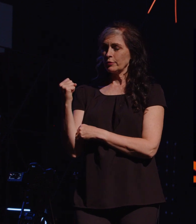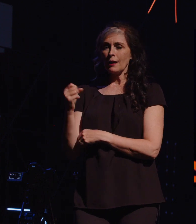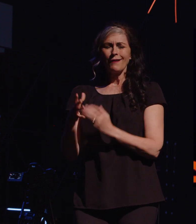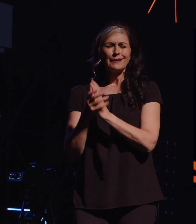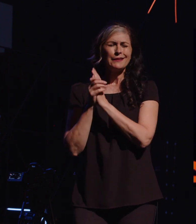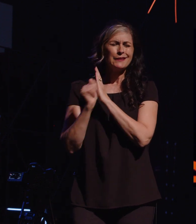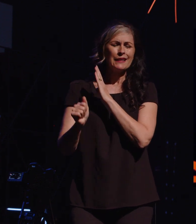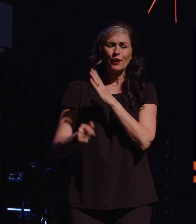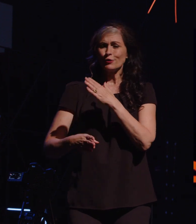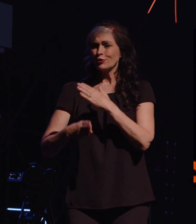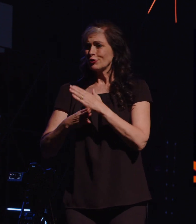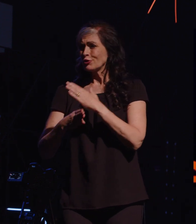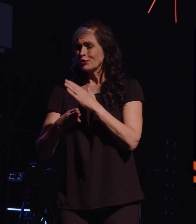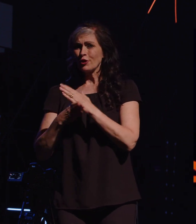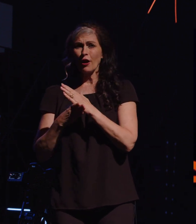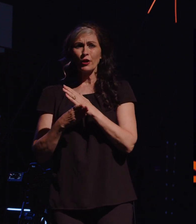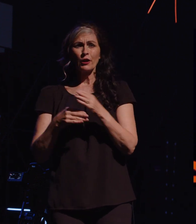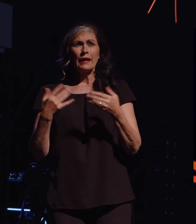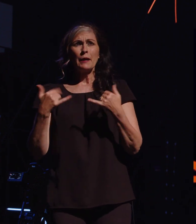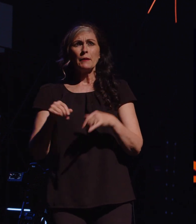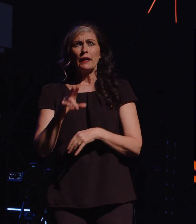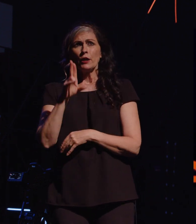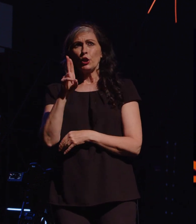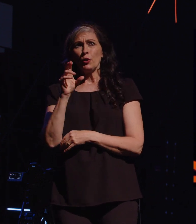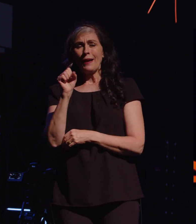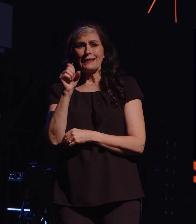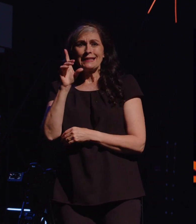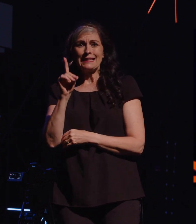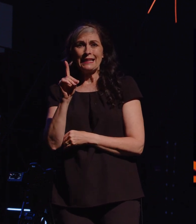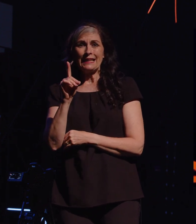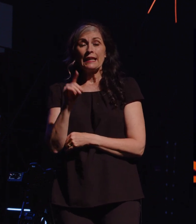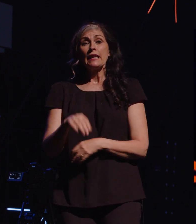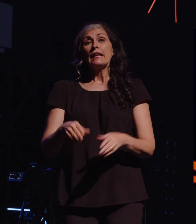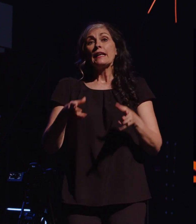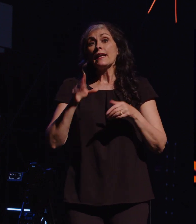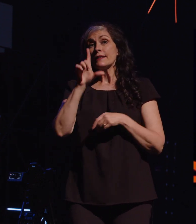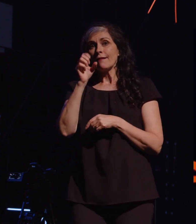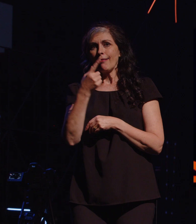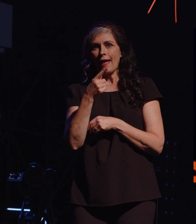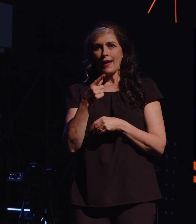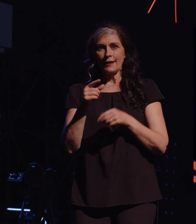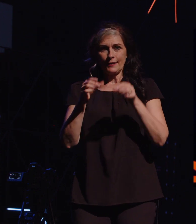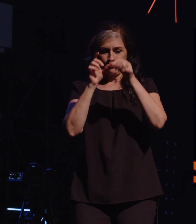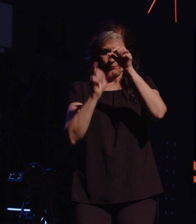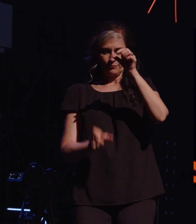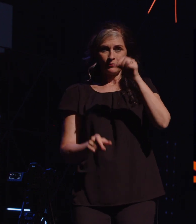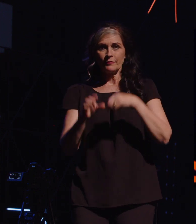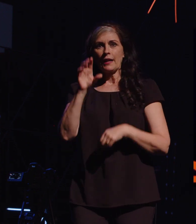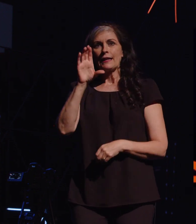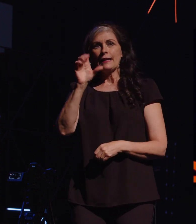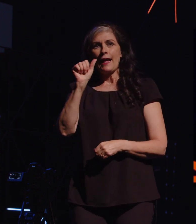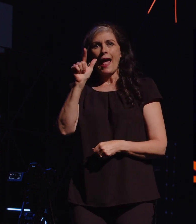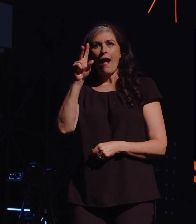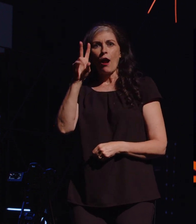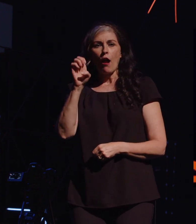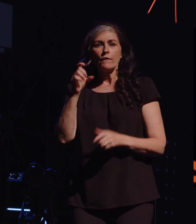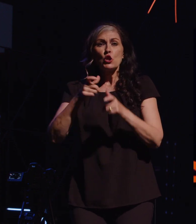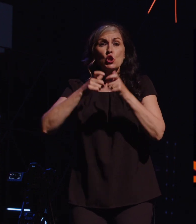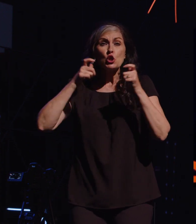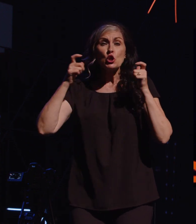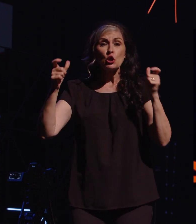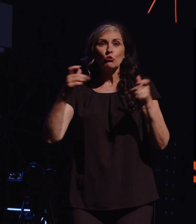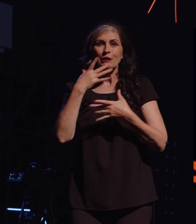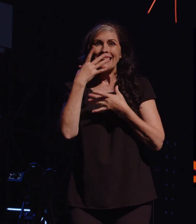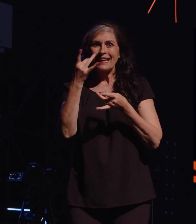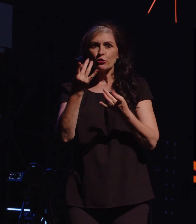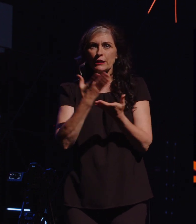soccer player. Ended up playing at USD. He had calves the size of boulders. These things were massive. Interesting fact of the